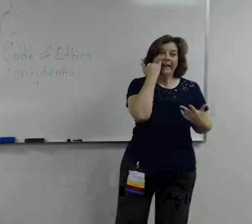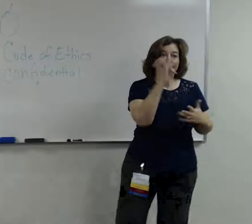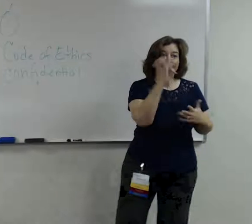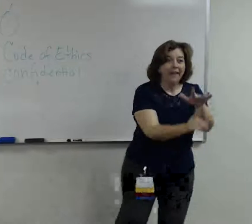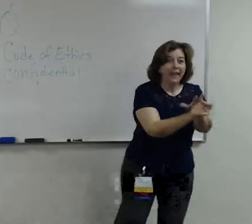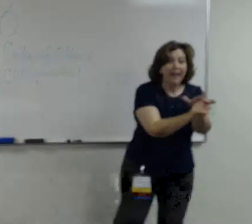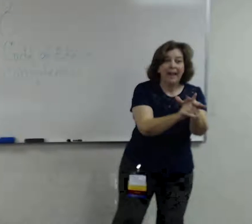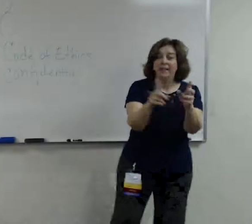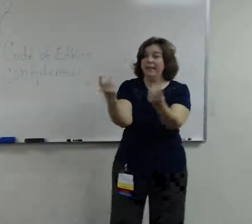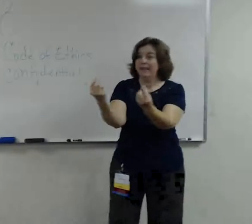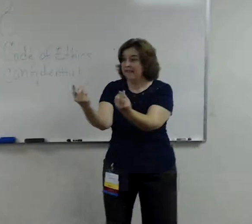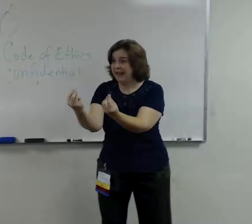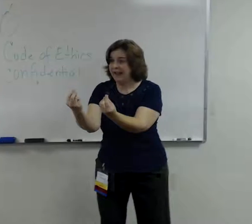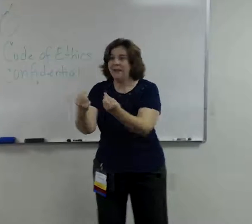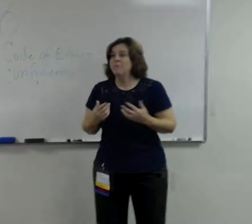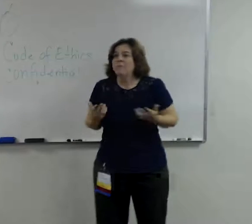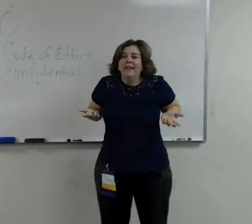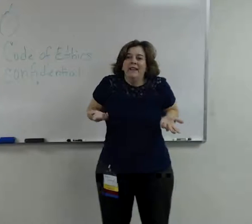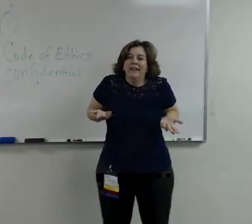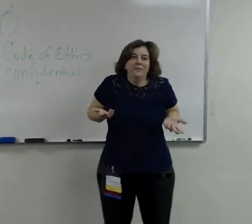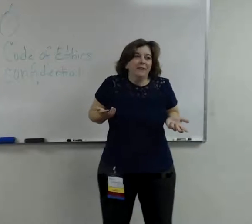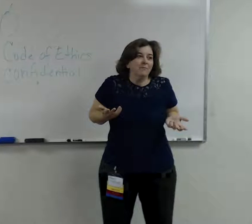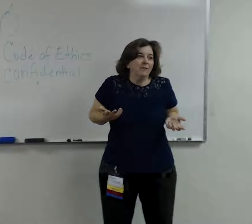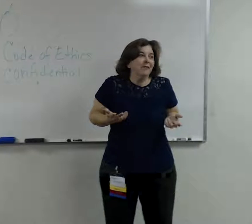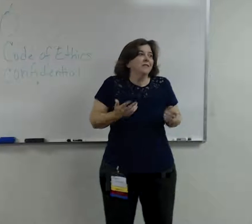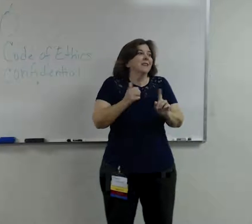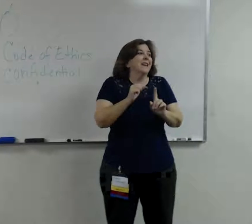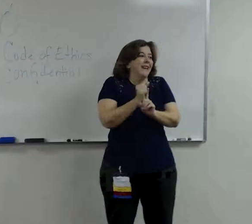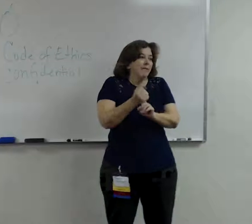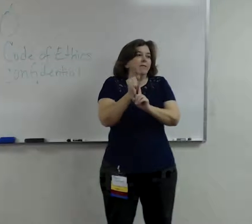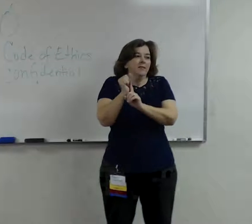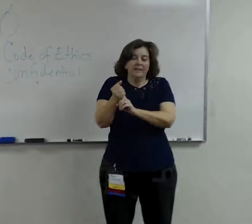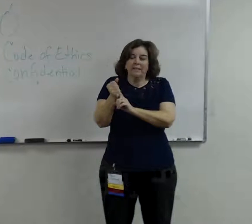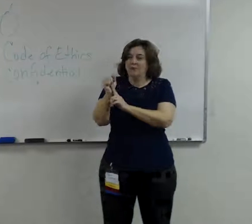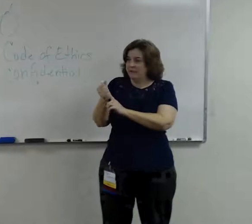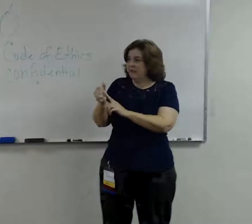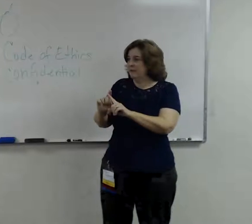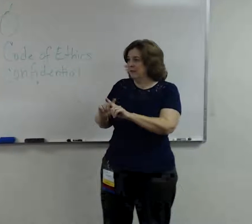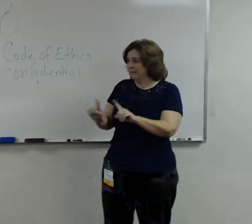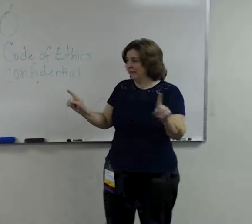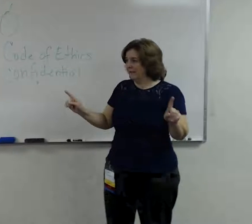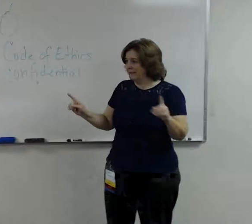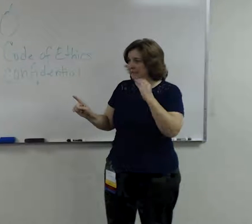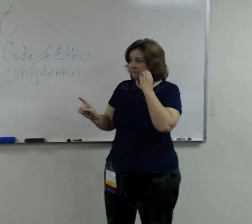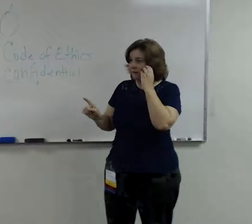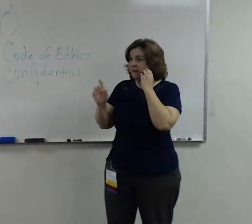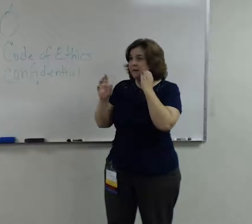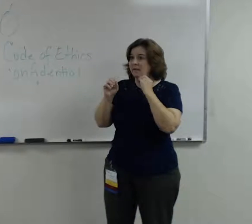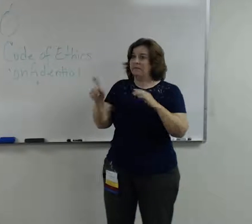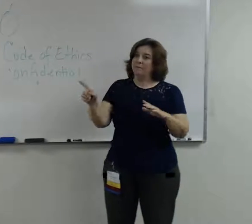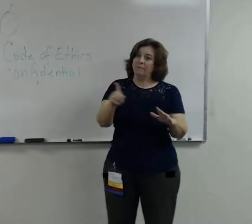if that, then that. We can't answer that because every situation is different.